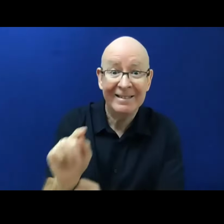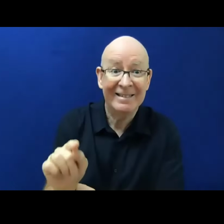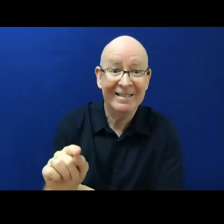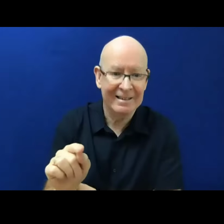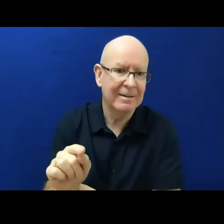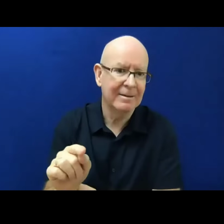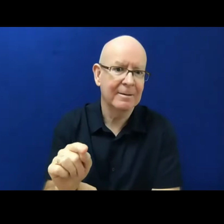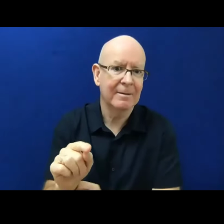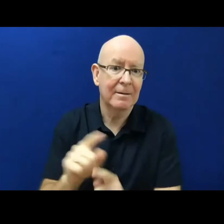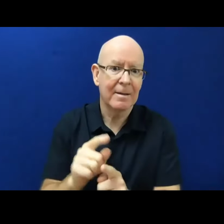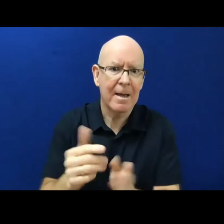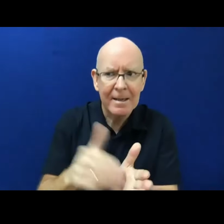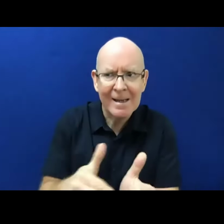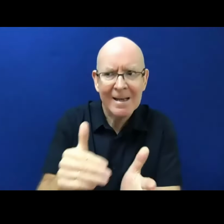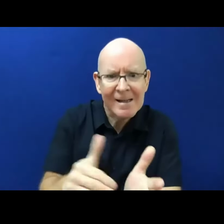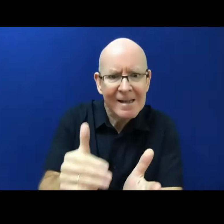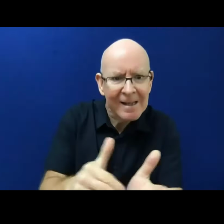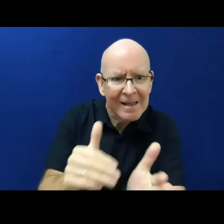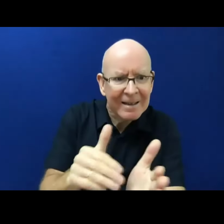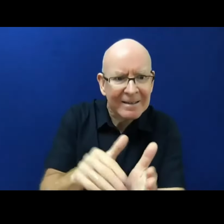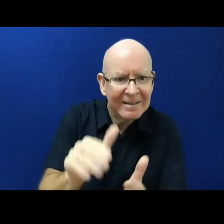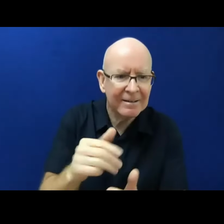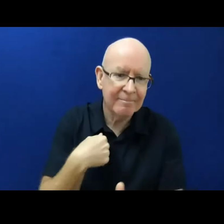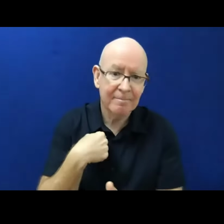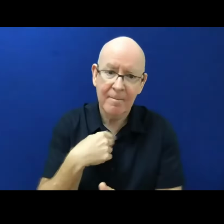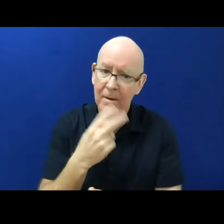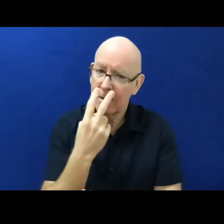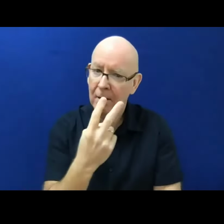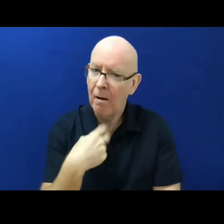policy reforms? I think the one